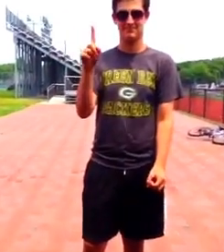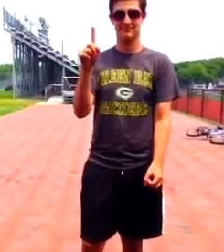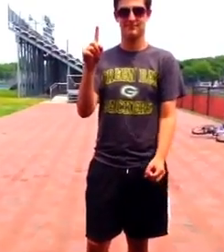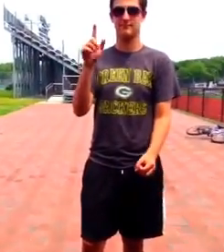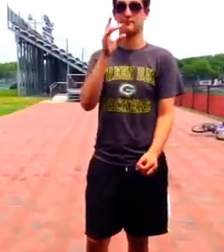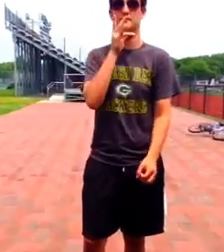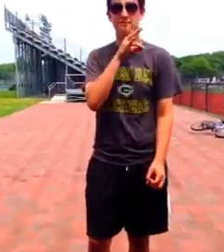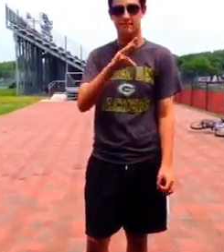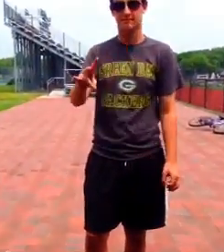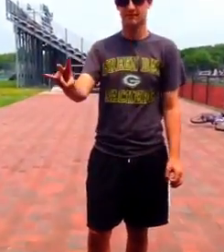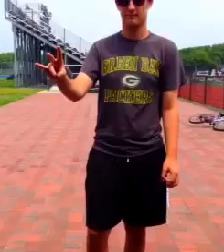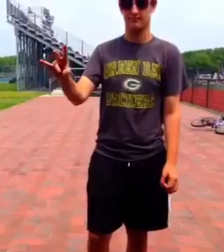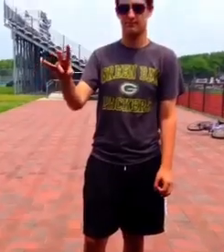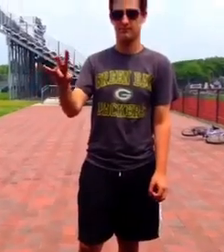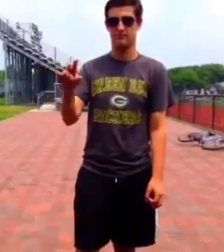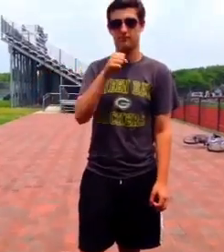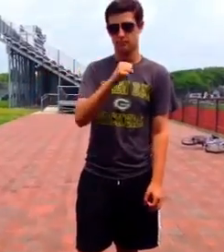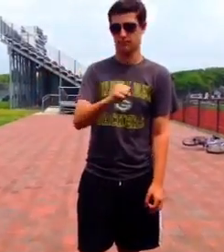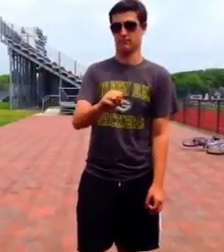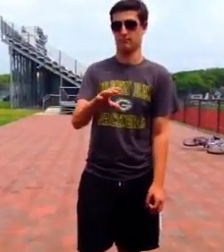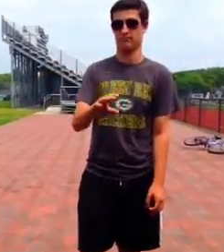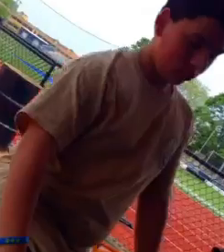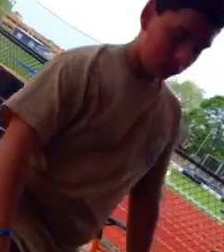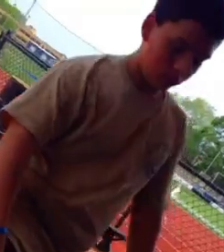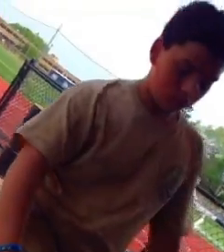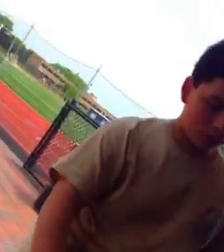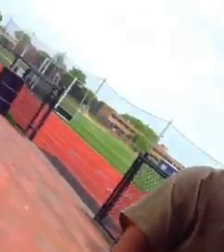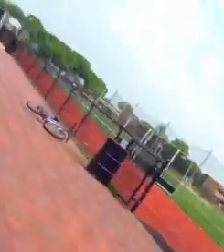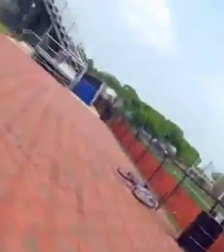Once I was 7 years old.